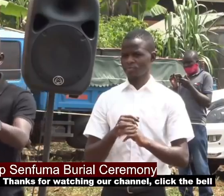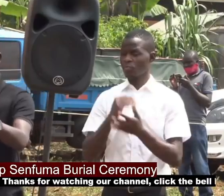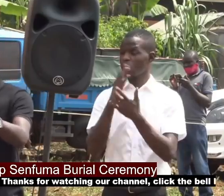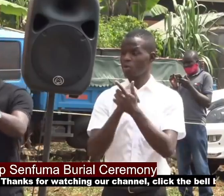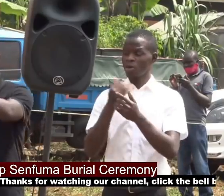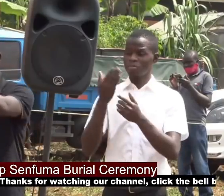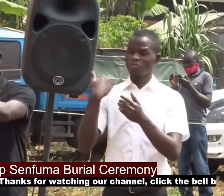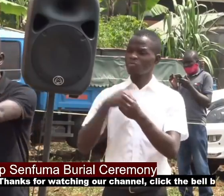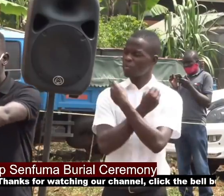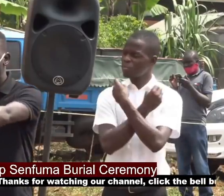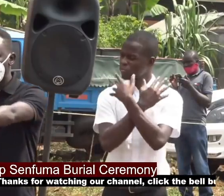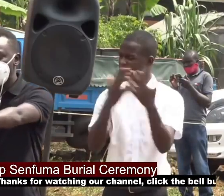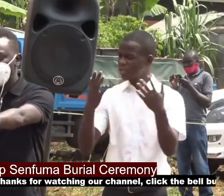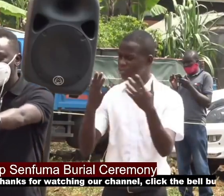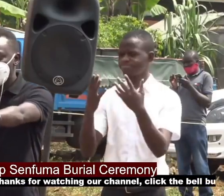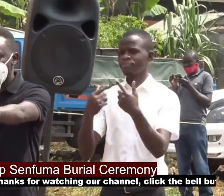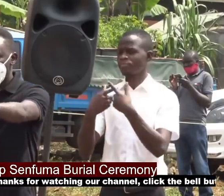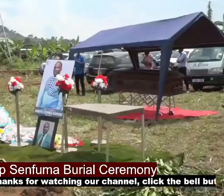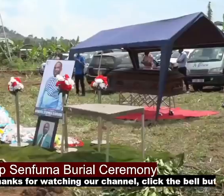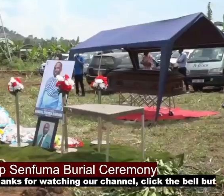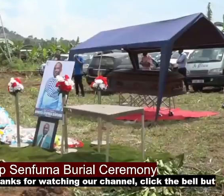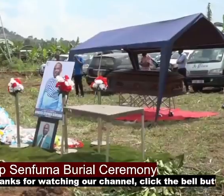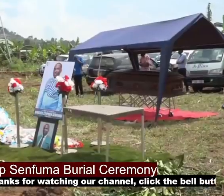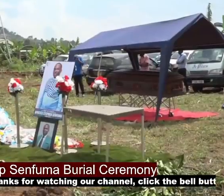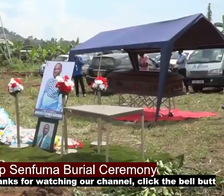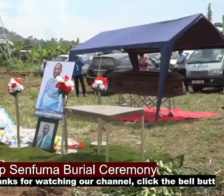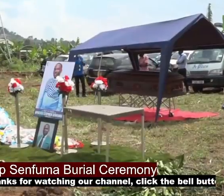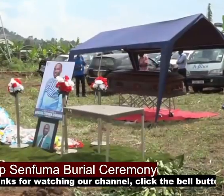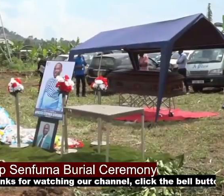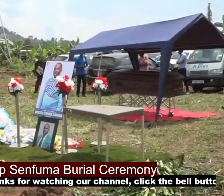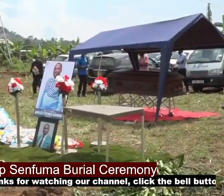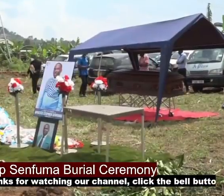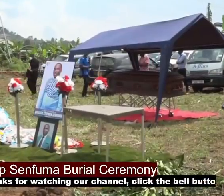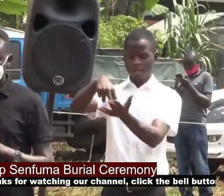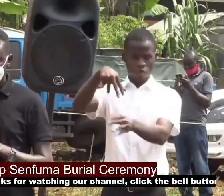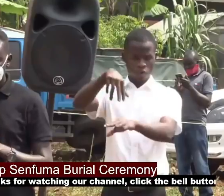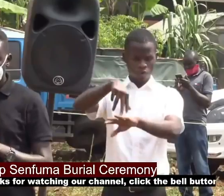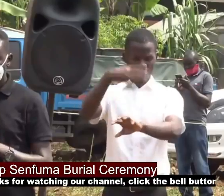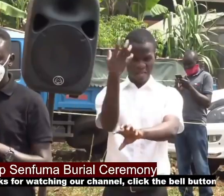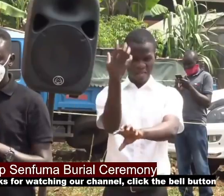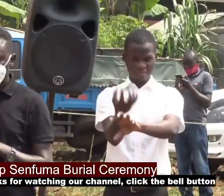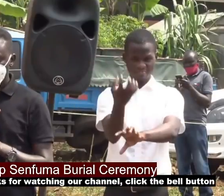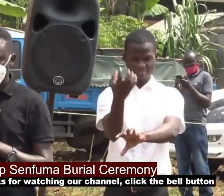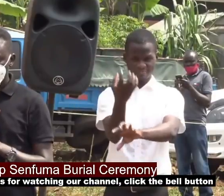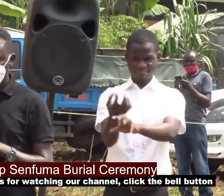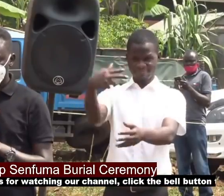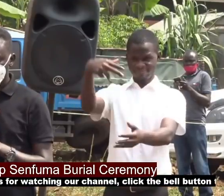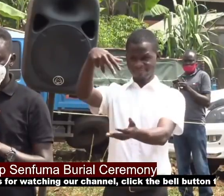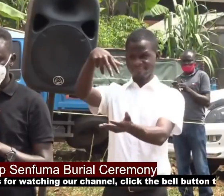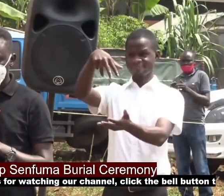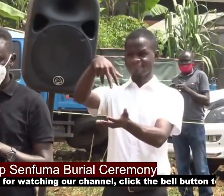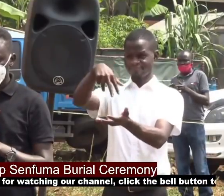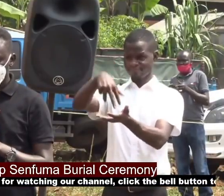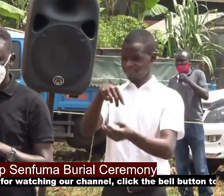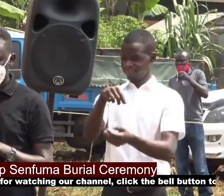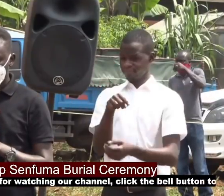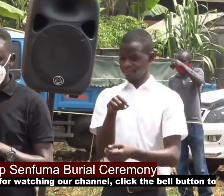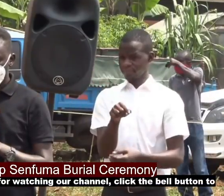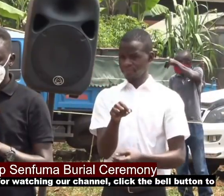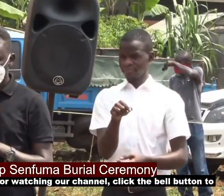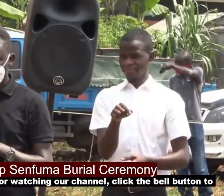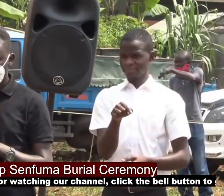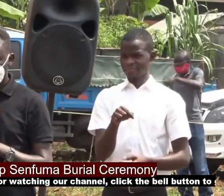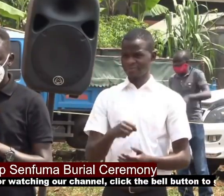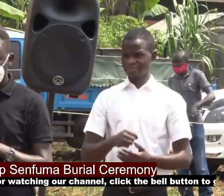banji nyo na yengo inawotuka no yimirira kujinja. We were very many in that line, but you would come to